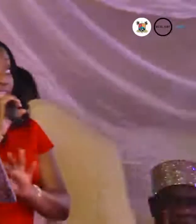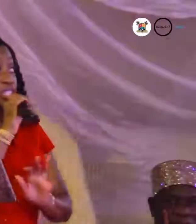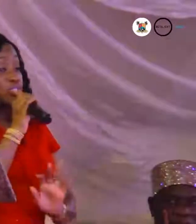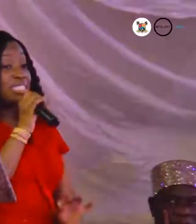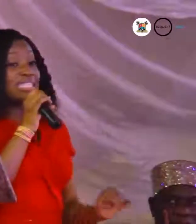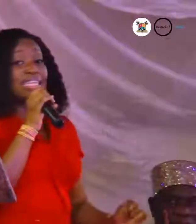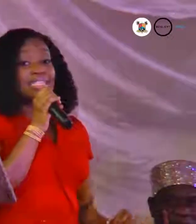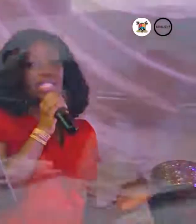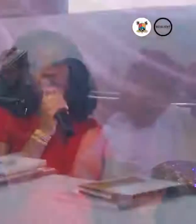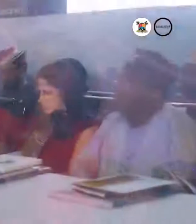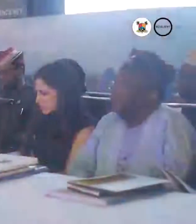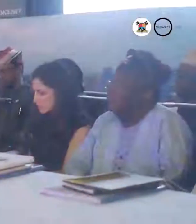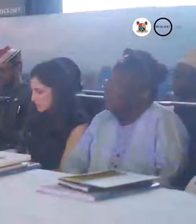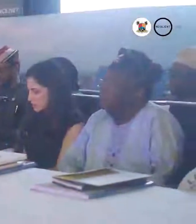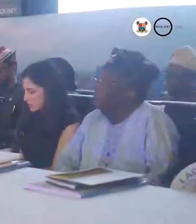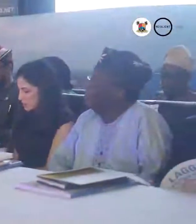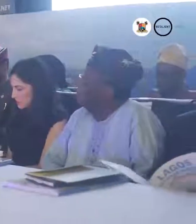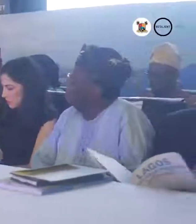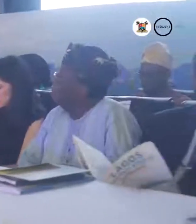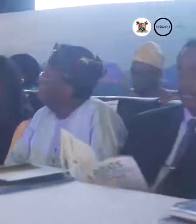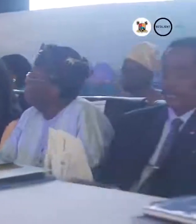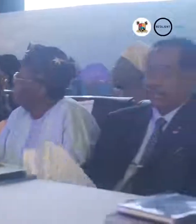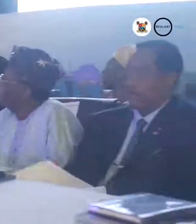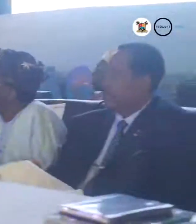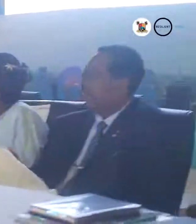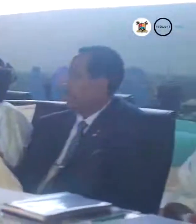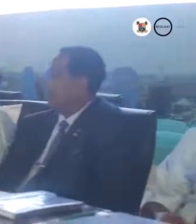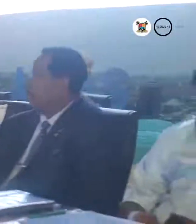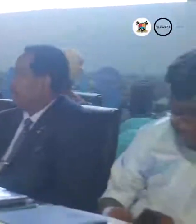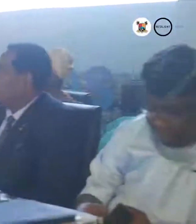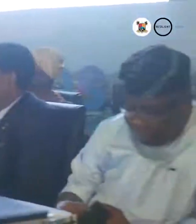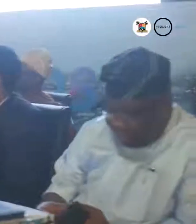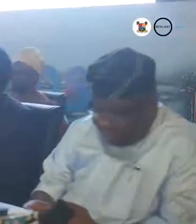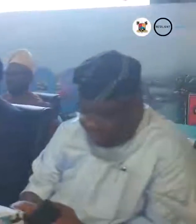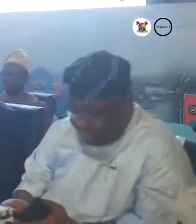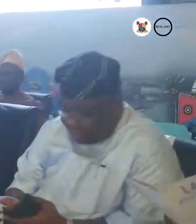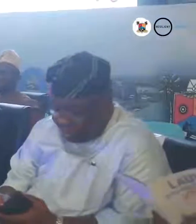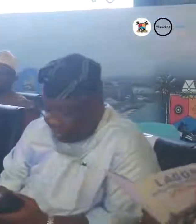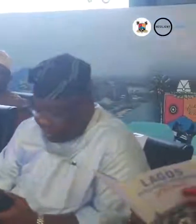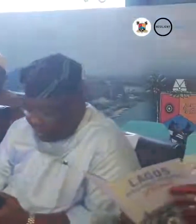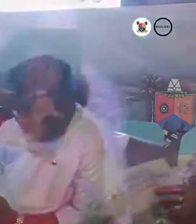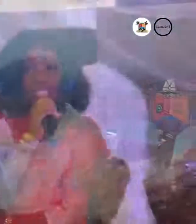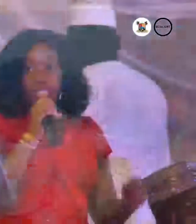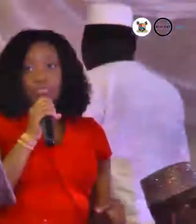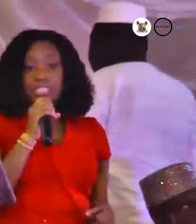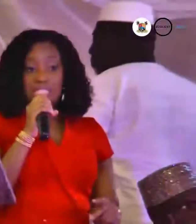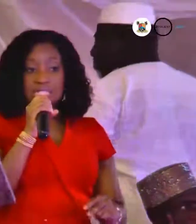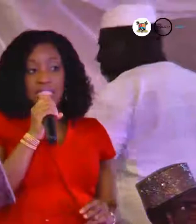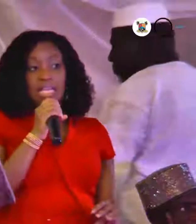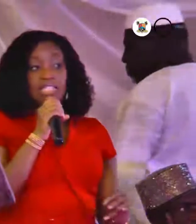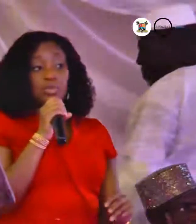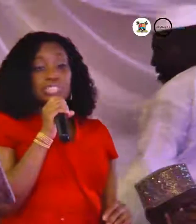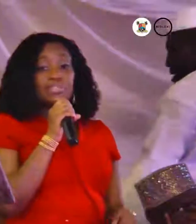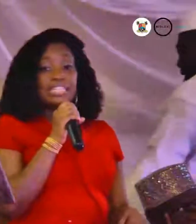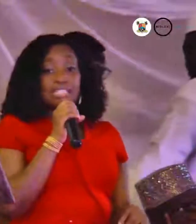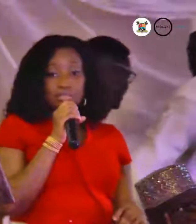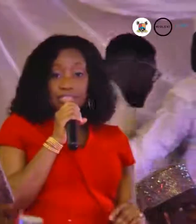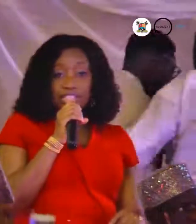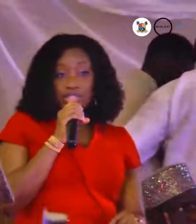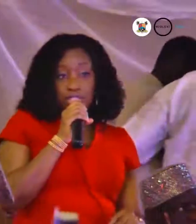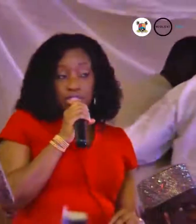So where does resilience come in for us? We're saying in building the resilience of a city, as in